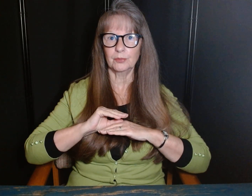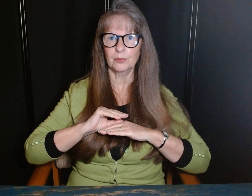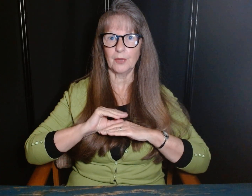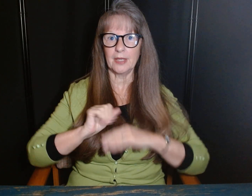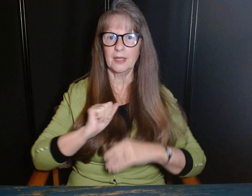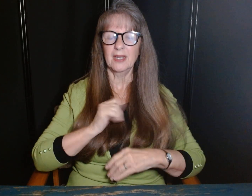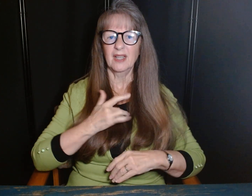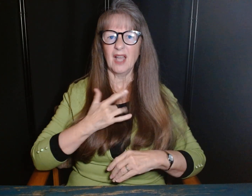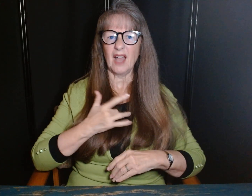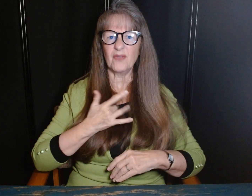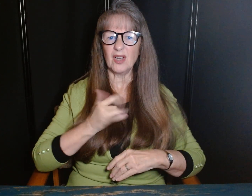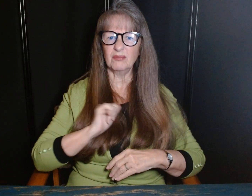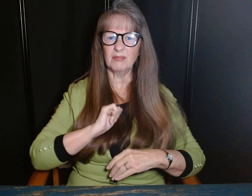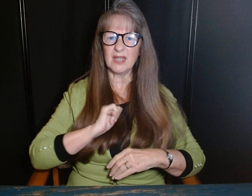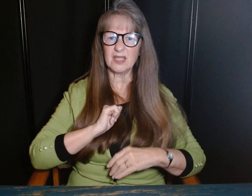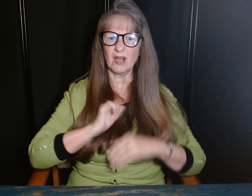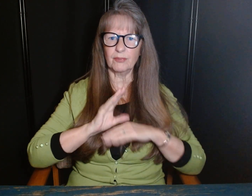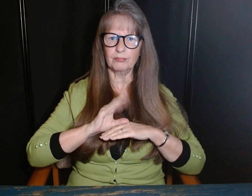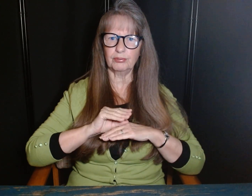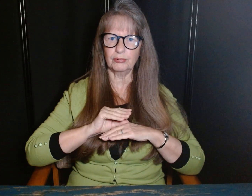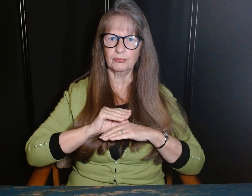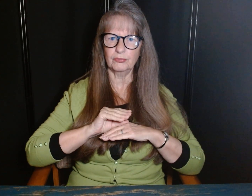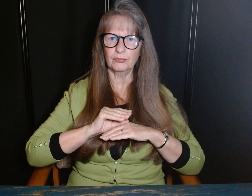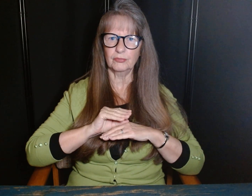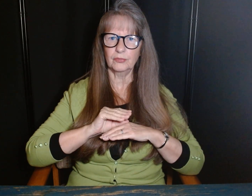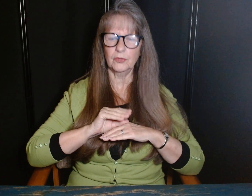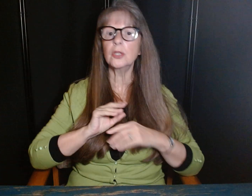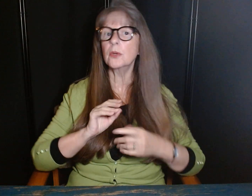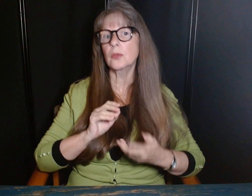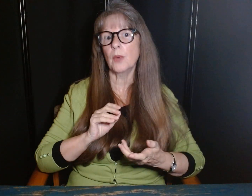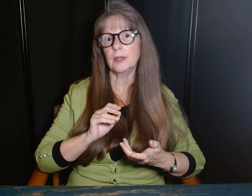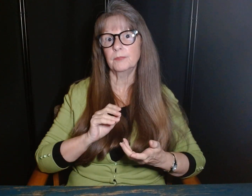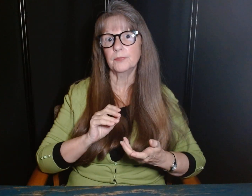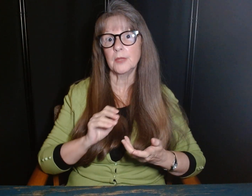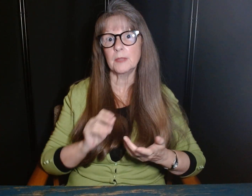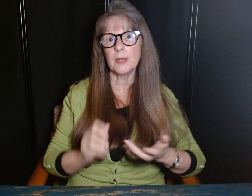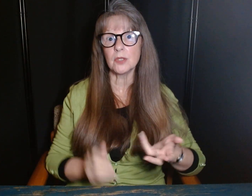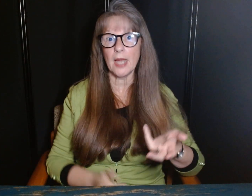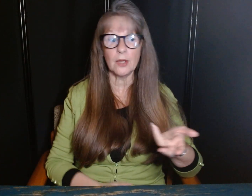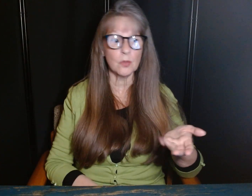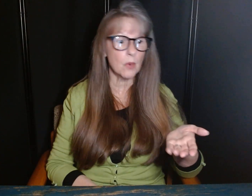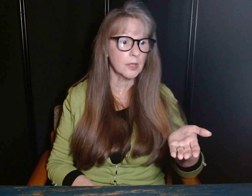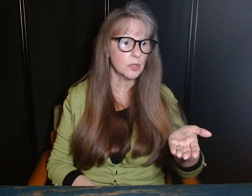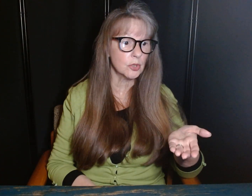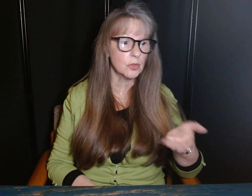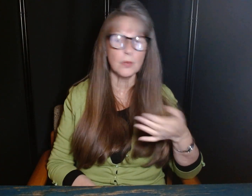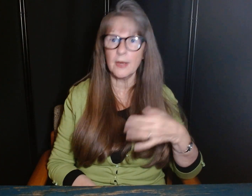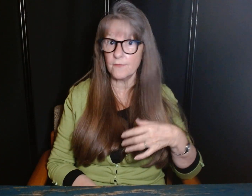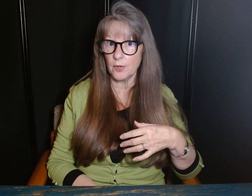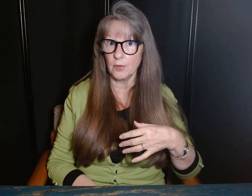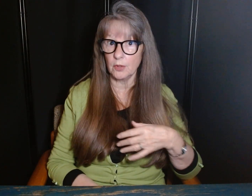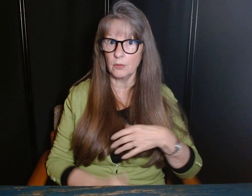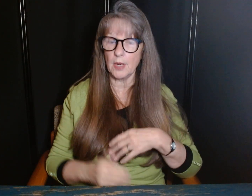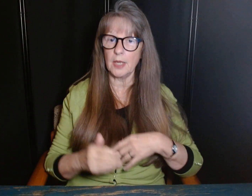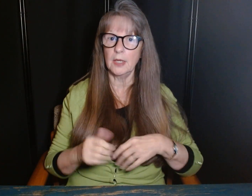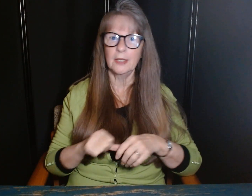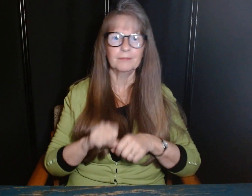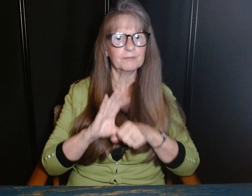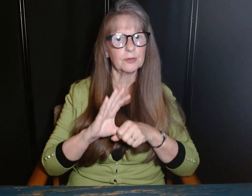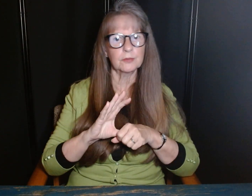right? I felt myself, you could do either one. It depends on how you wanted to do inferior, right?